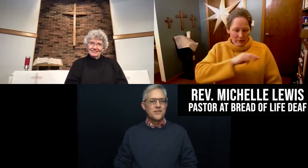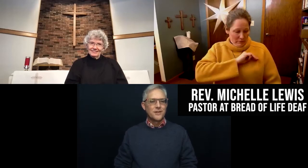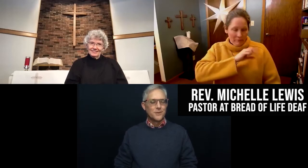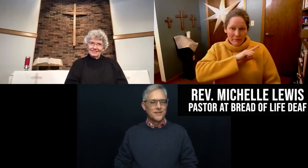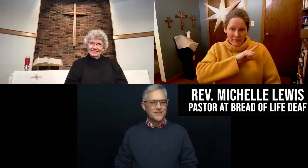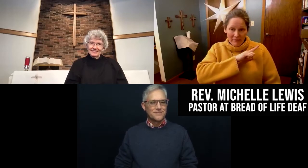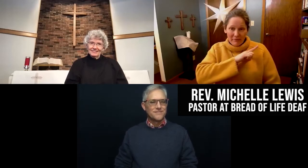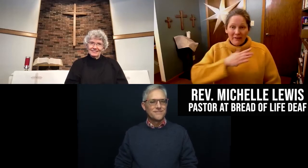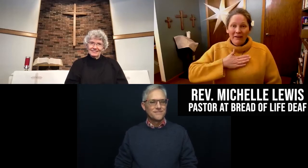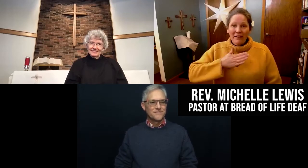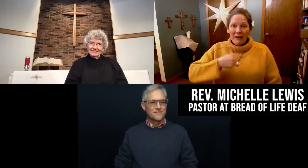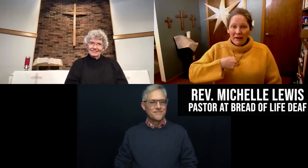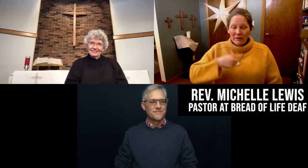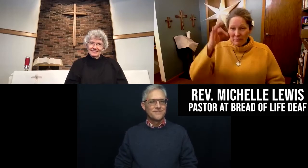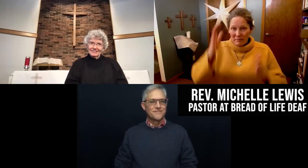I'm Michelle Lewis.